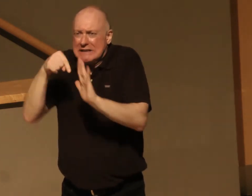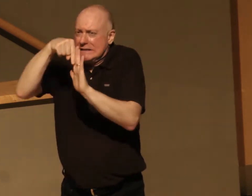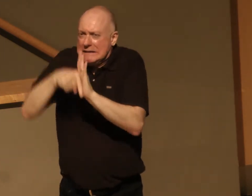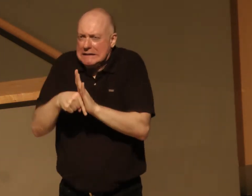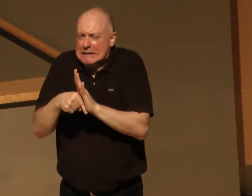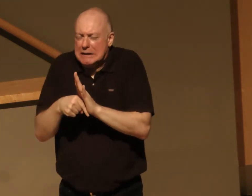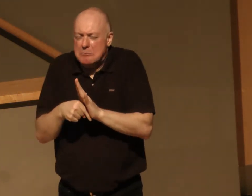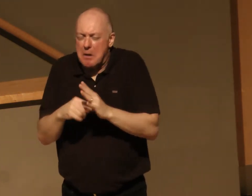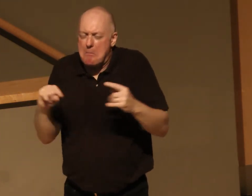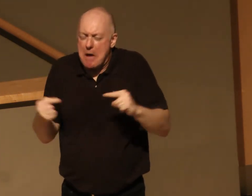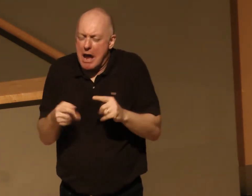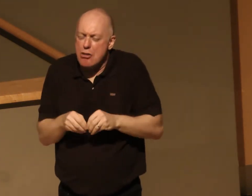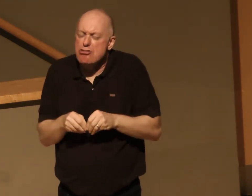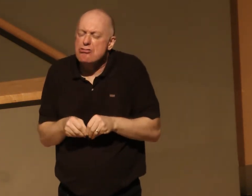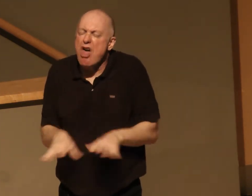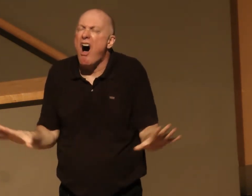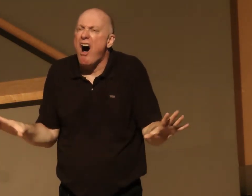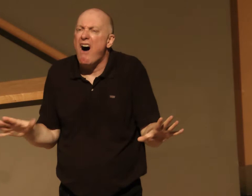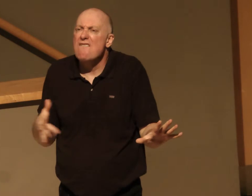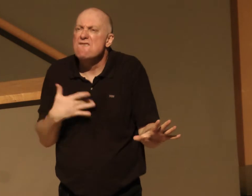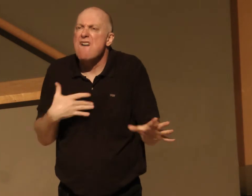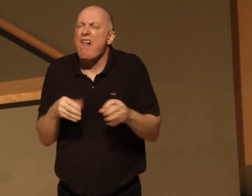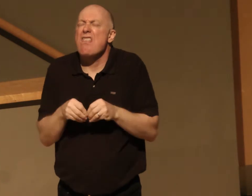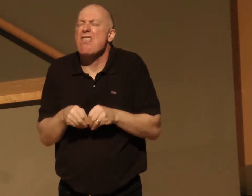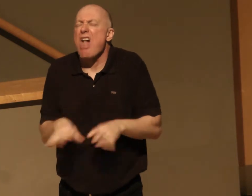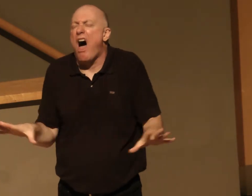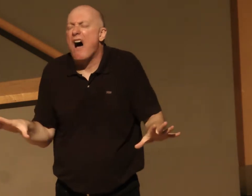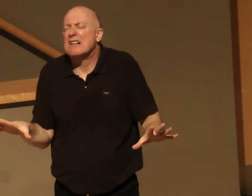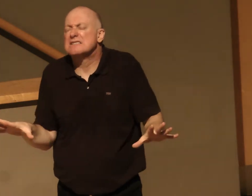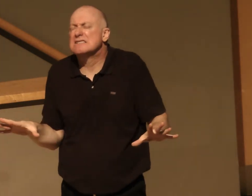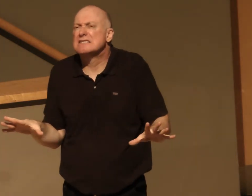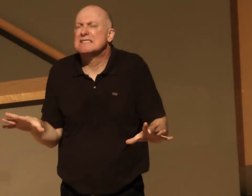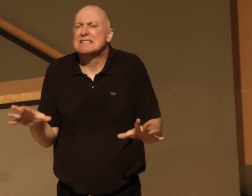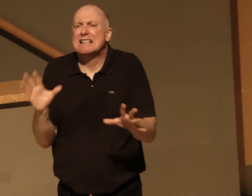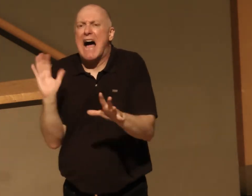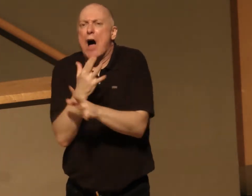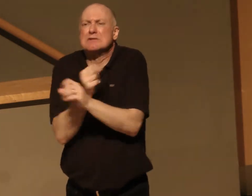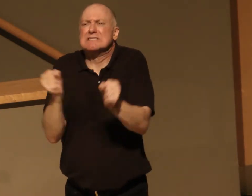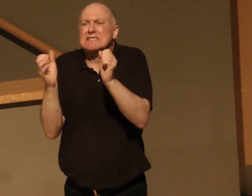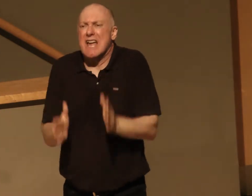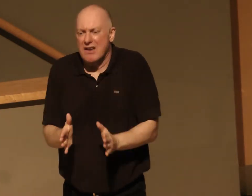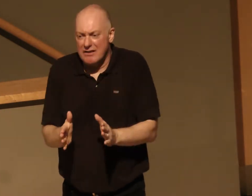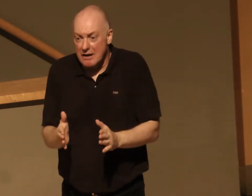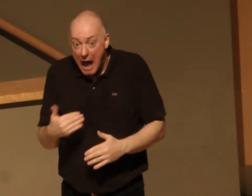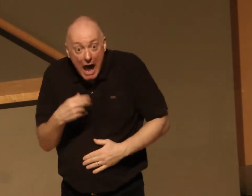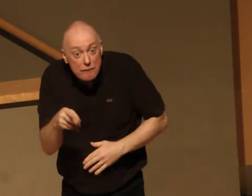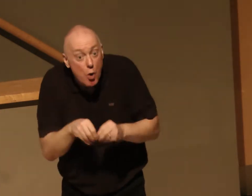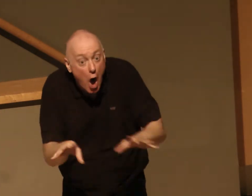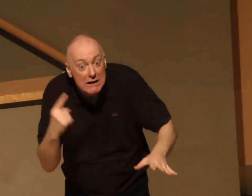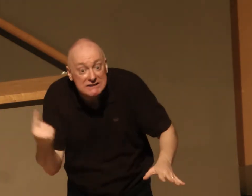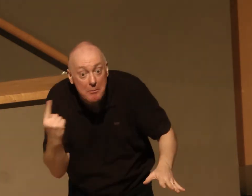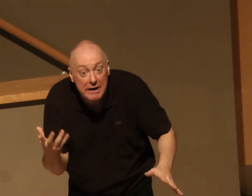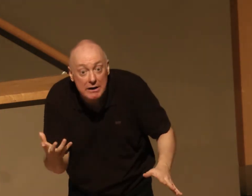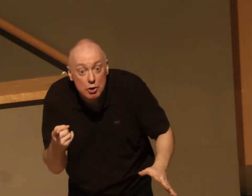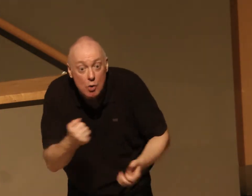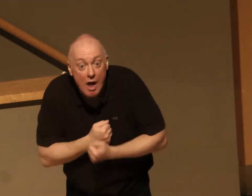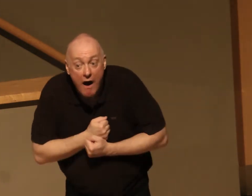loss. They felt the loss of their Savior. And if you've ever lost someone you love, you understand what that